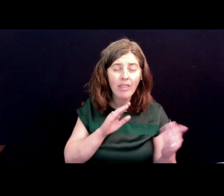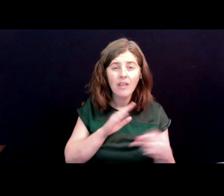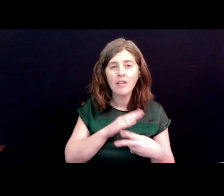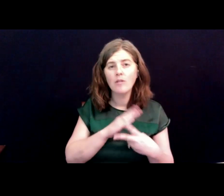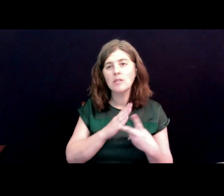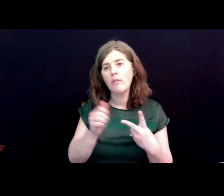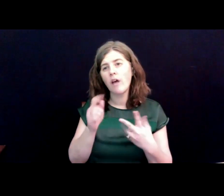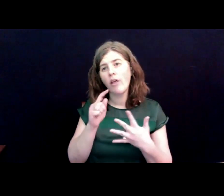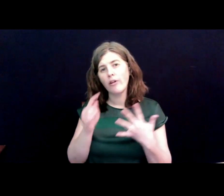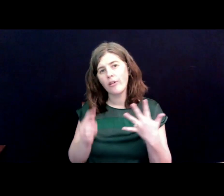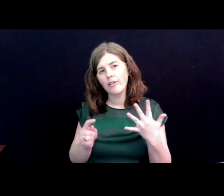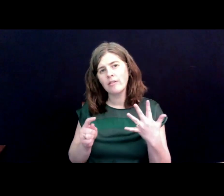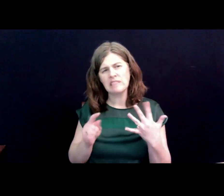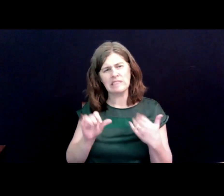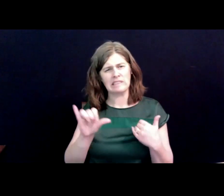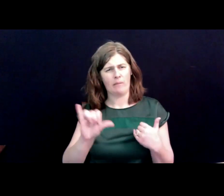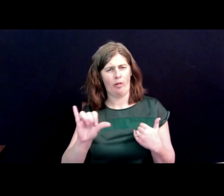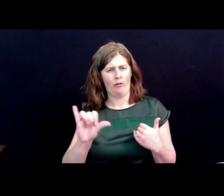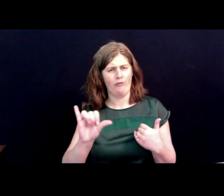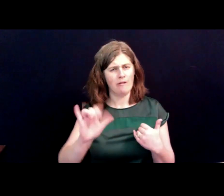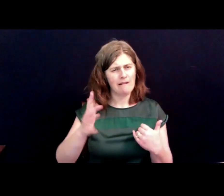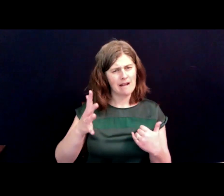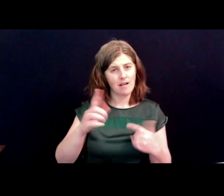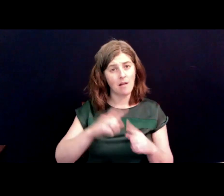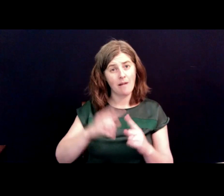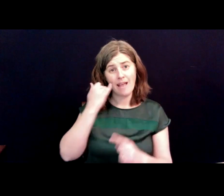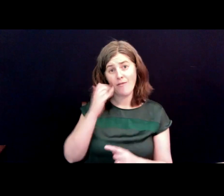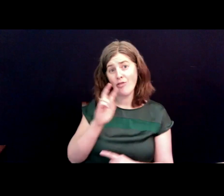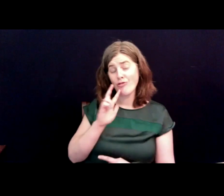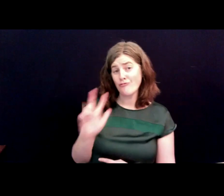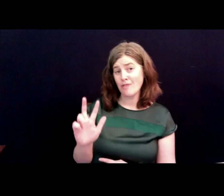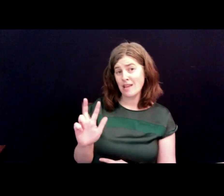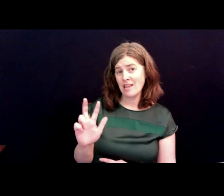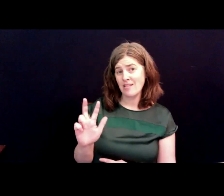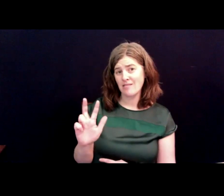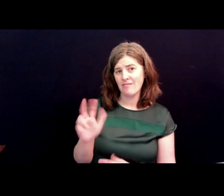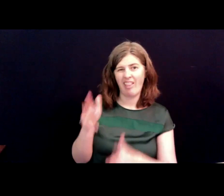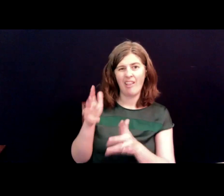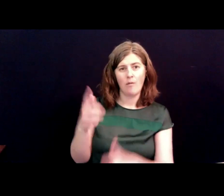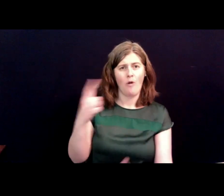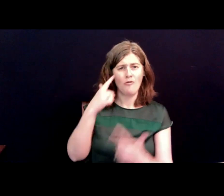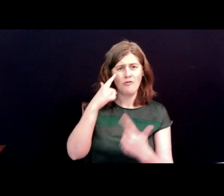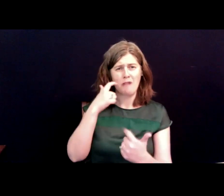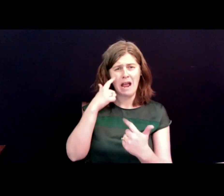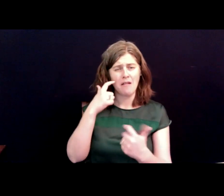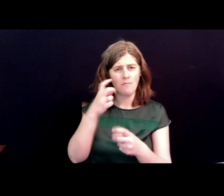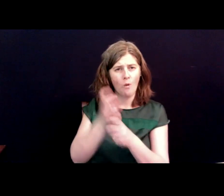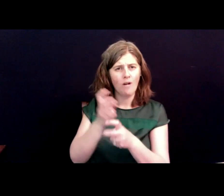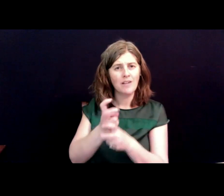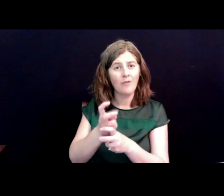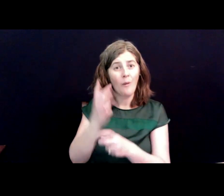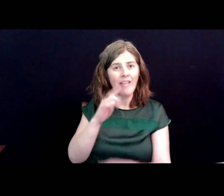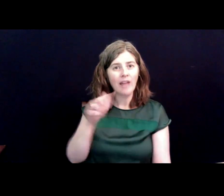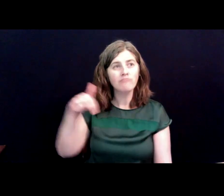those, they're similar in the same essence. But when your child's 3, cry it out, a little tougher, right? Because they can move.